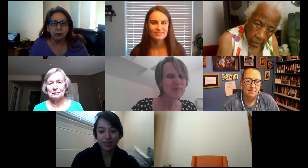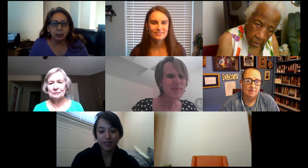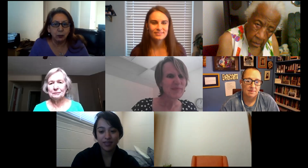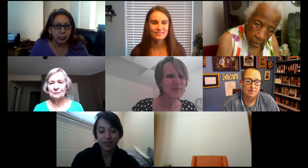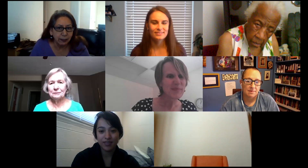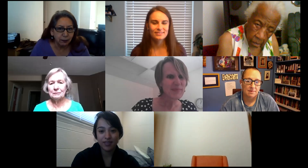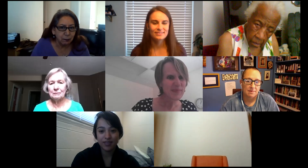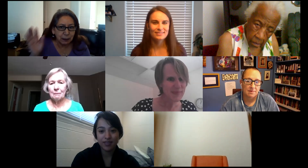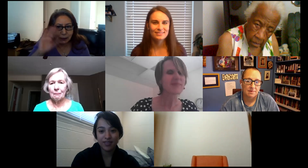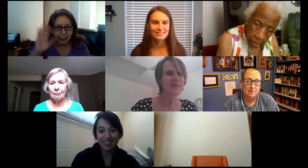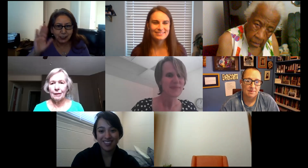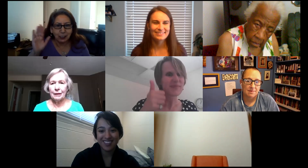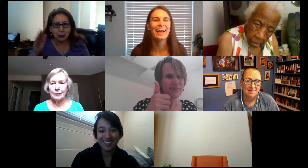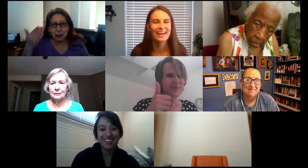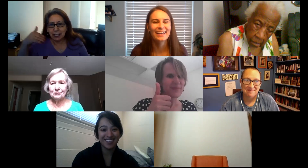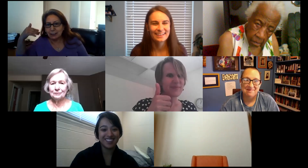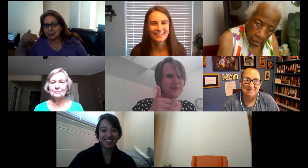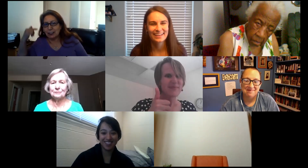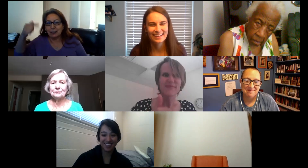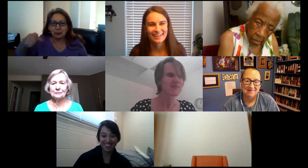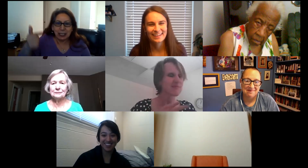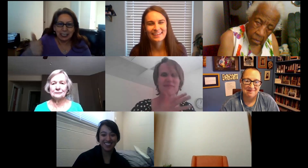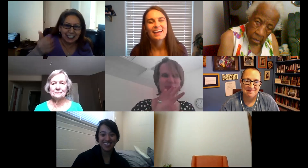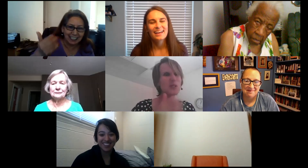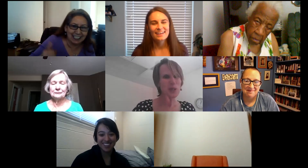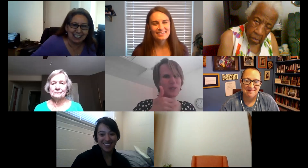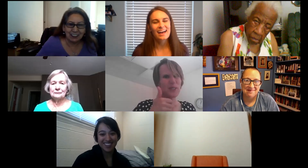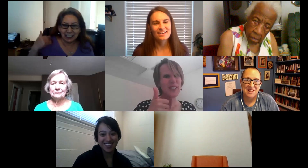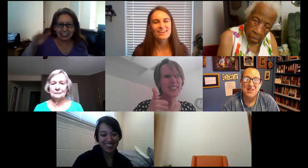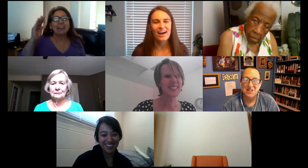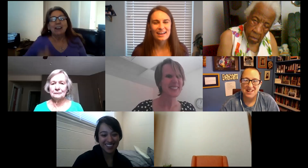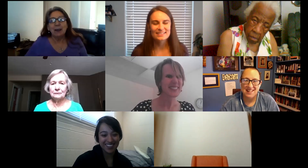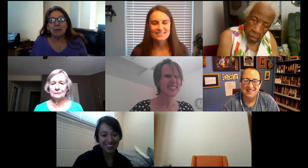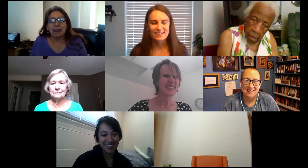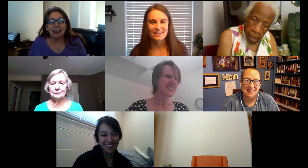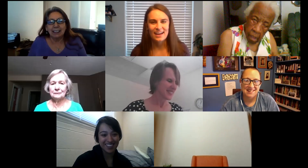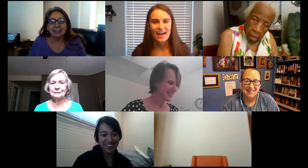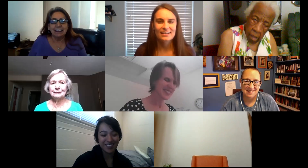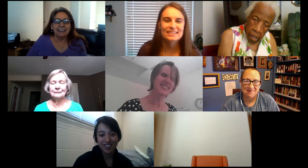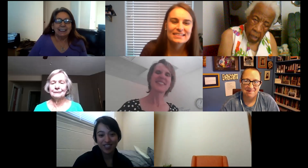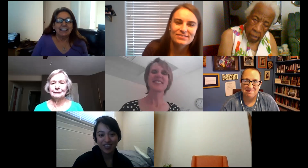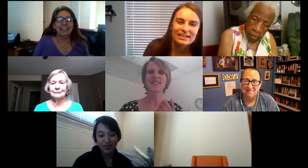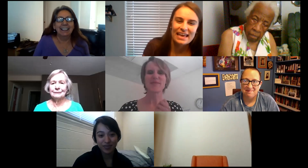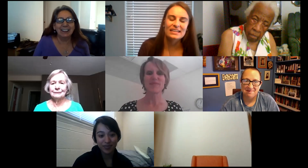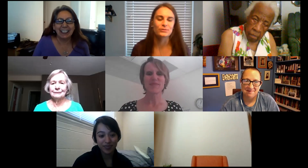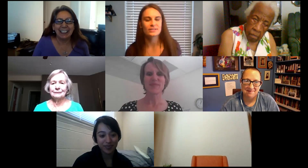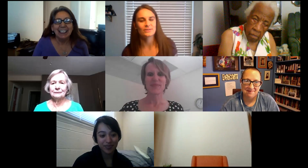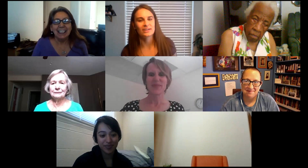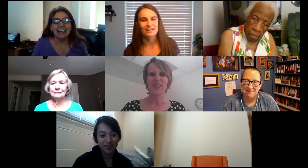Are you okay there? Everybody okay? Shall I go back or start or wait? Yeah, you can go ahead and start. Yeah, it's very okay. So we're